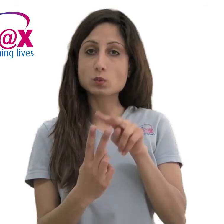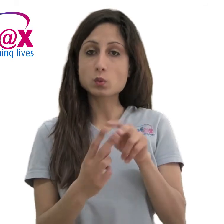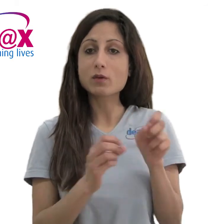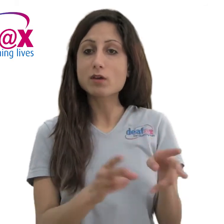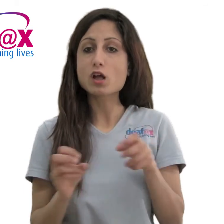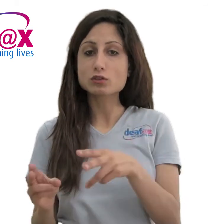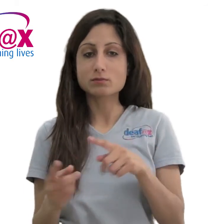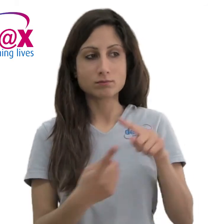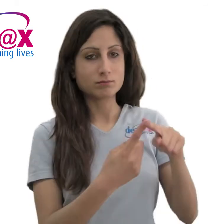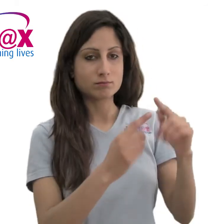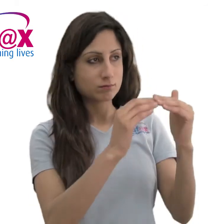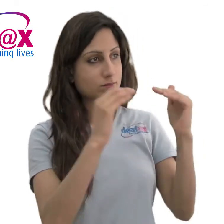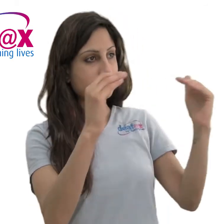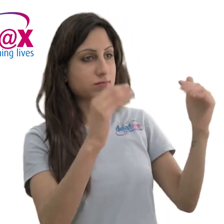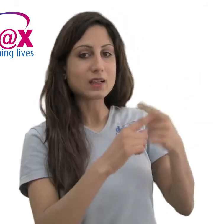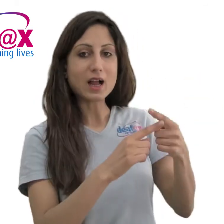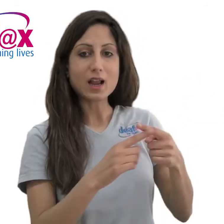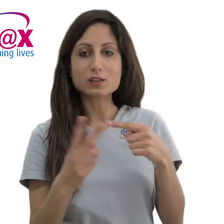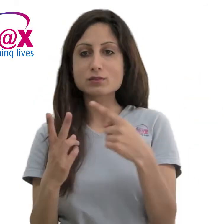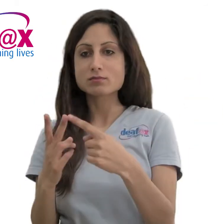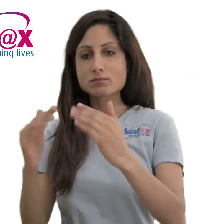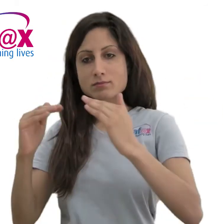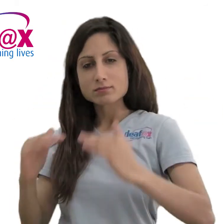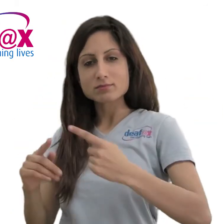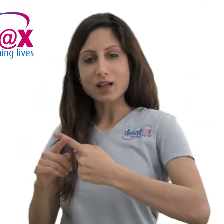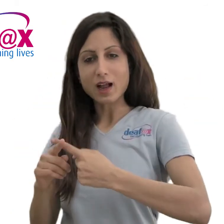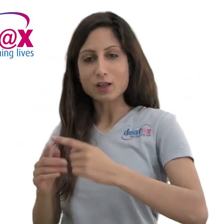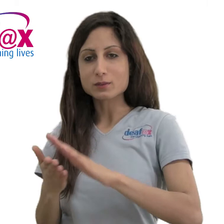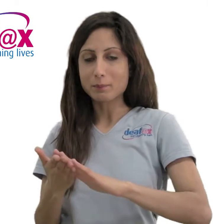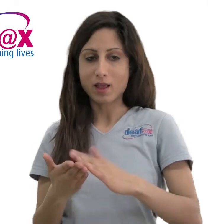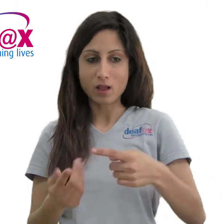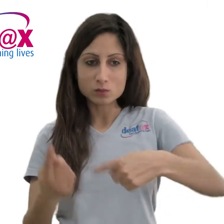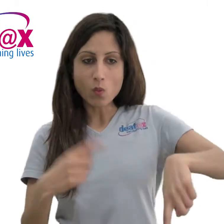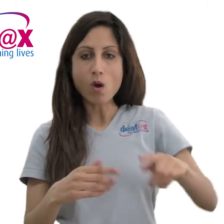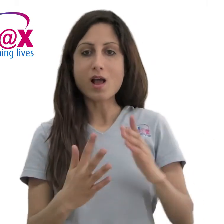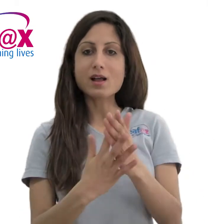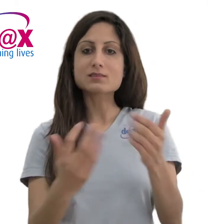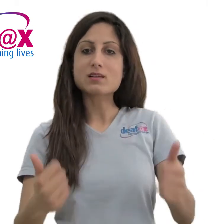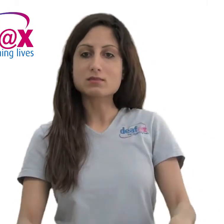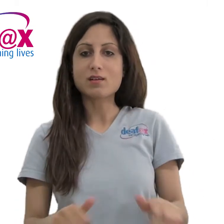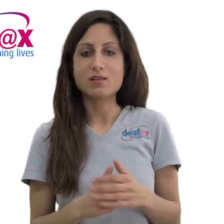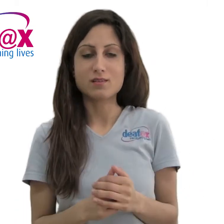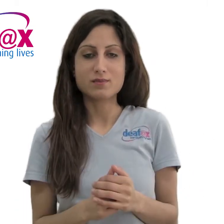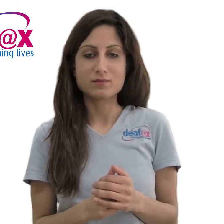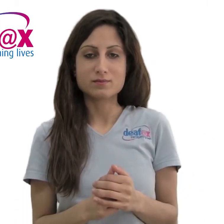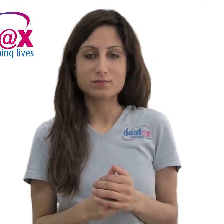The big difference with this comic is that it comes in two versions. A mainstream English and an easy English